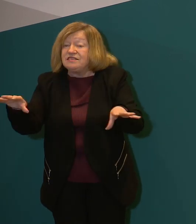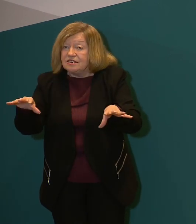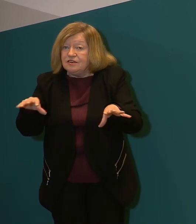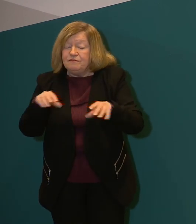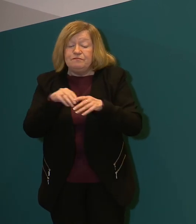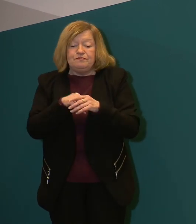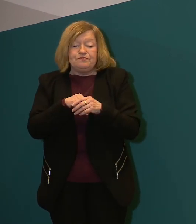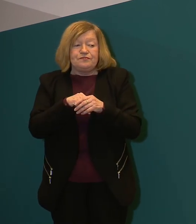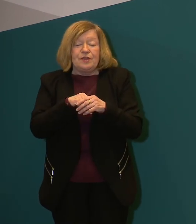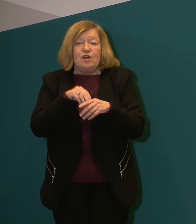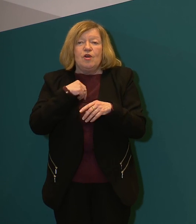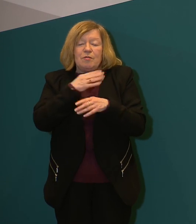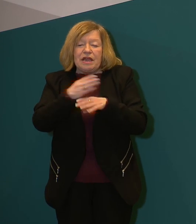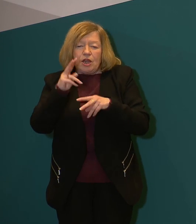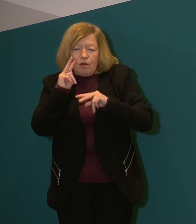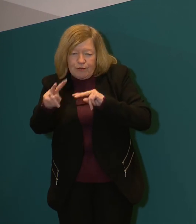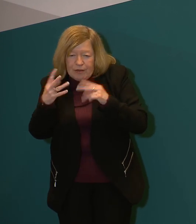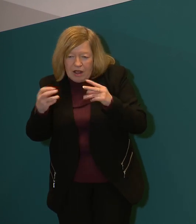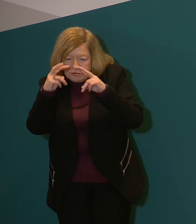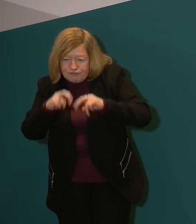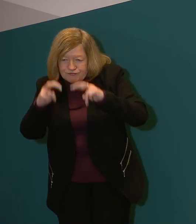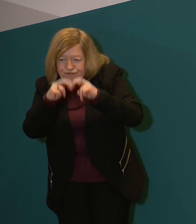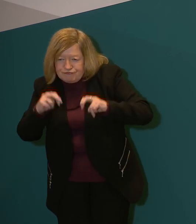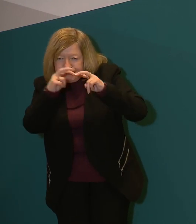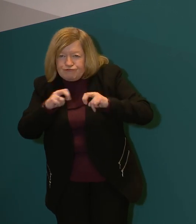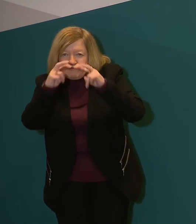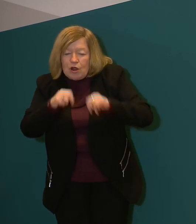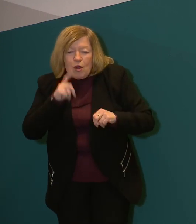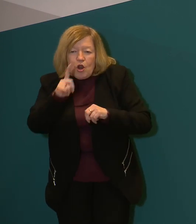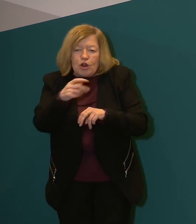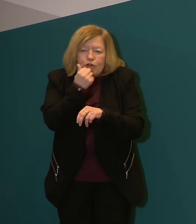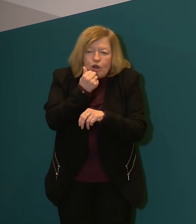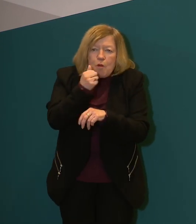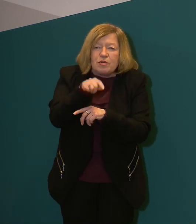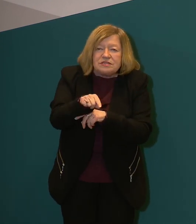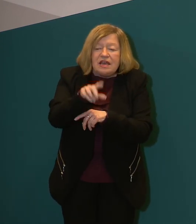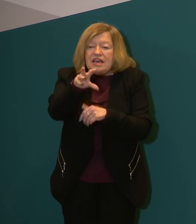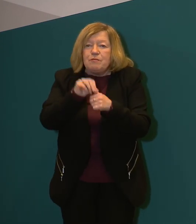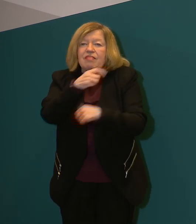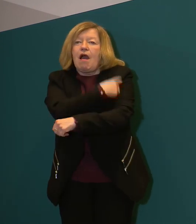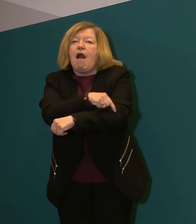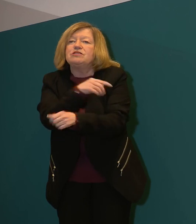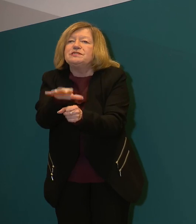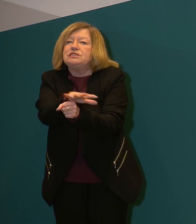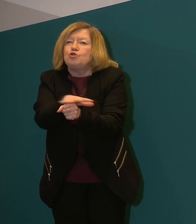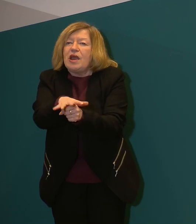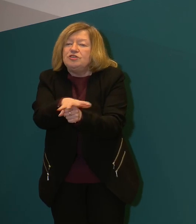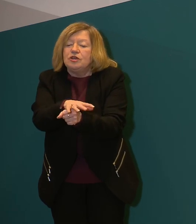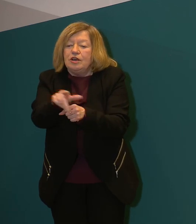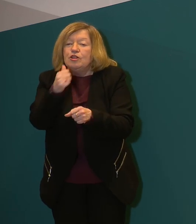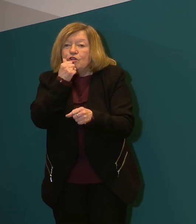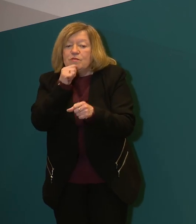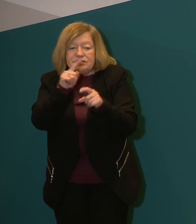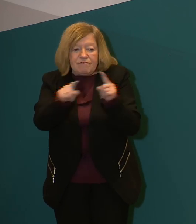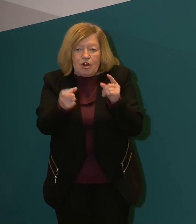We've been beginning to look at that in a way, and looking at the numbers, particularly in hospital situations where the numbers of